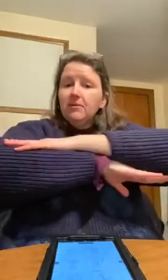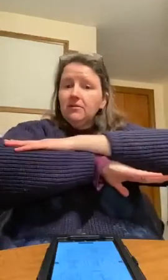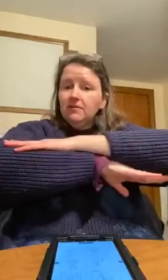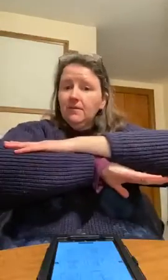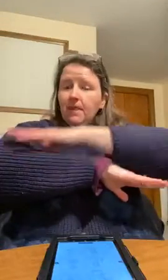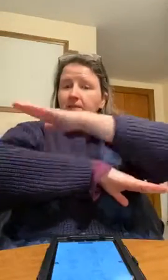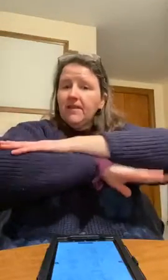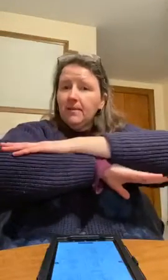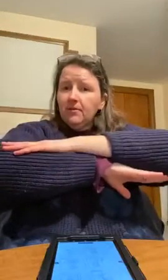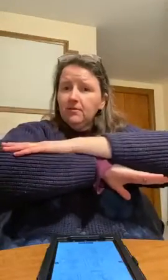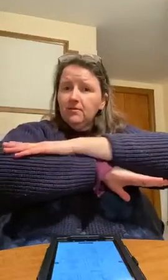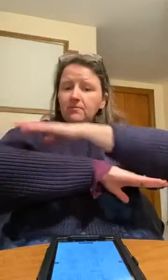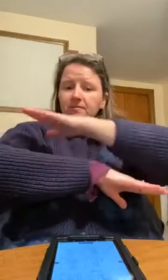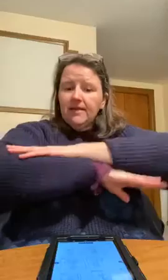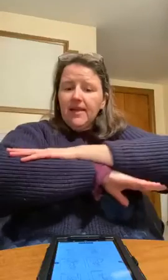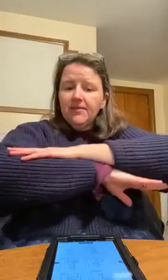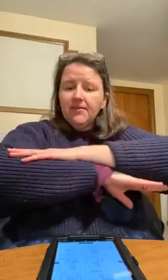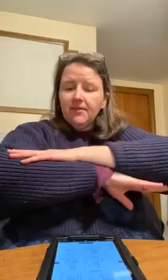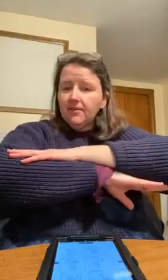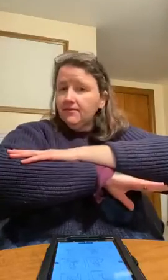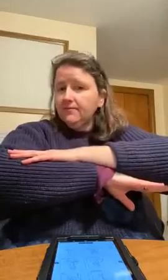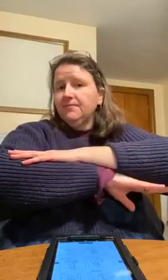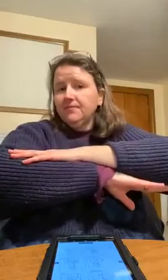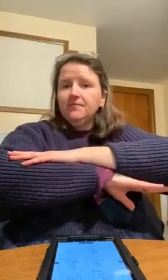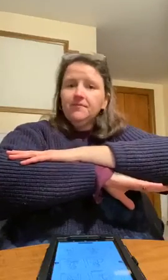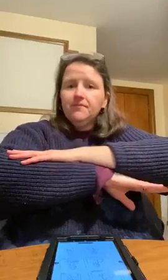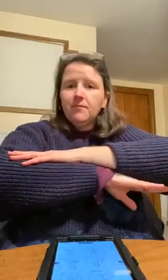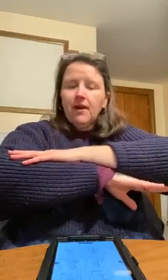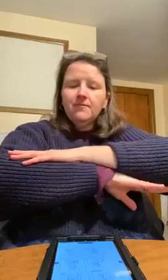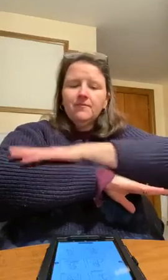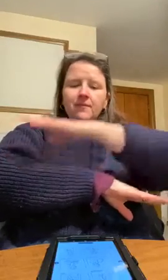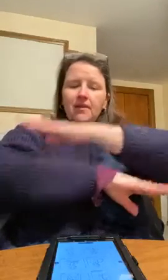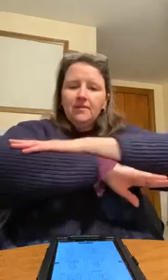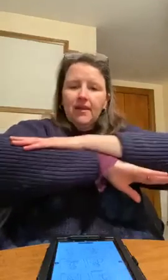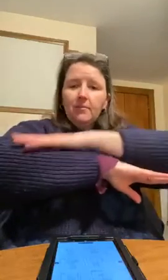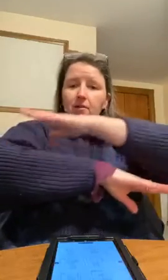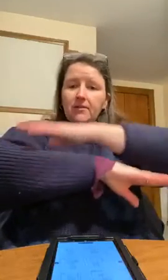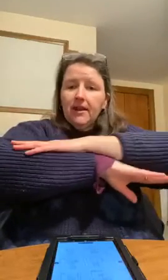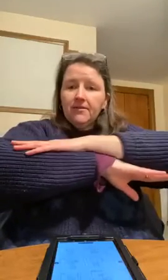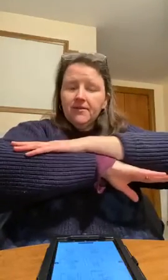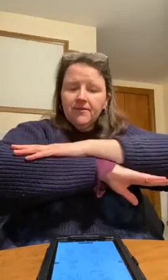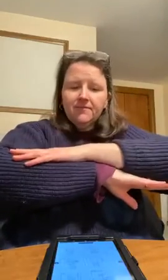Table. Table, desk. Okay. Table or desk.